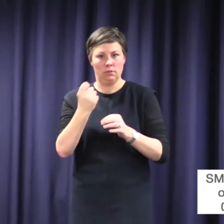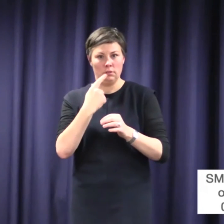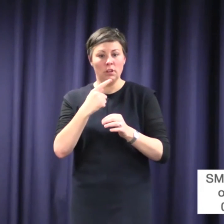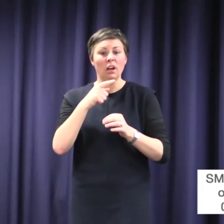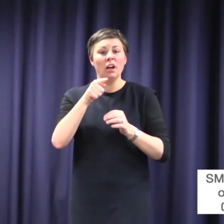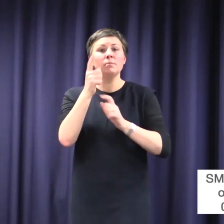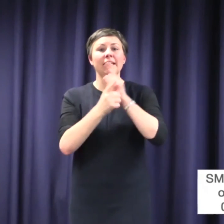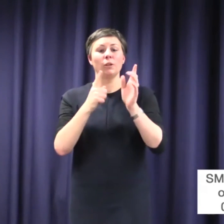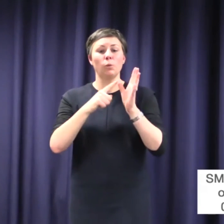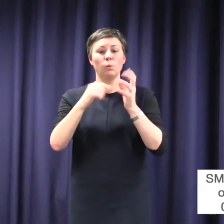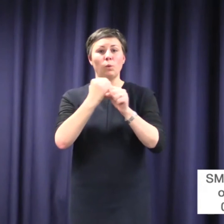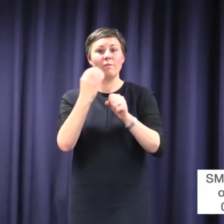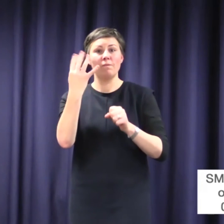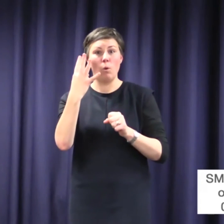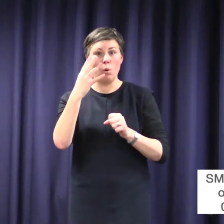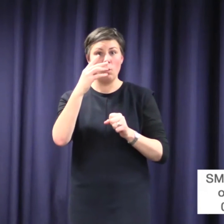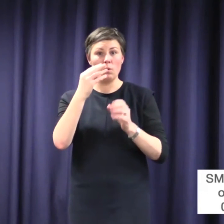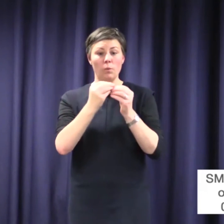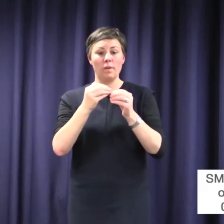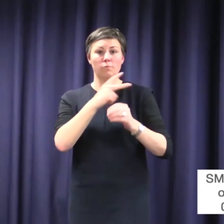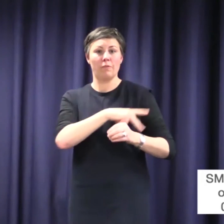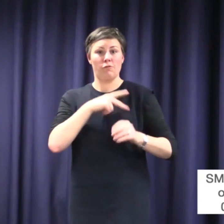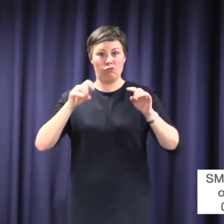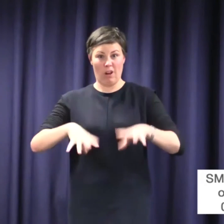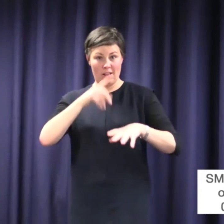with Professionals Australia be live streamed?